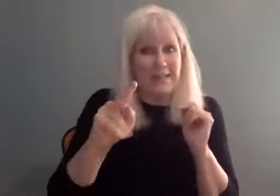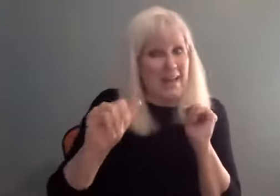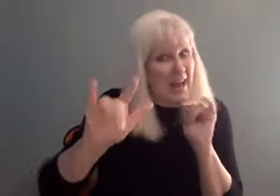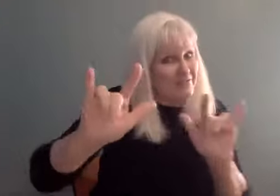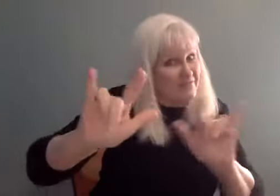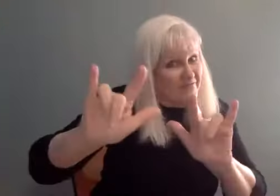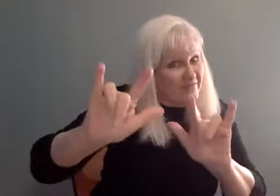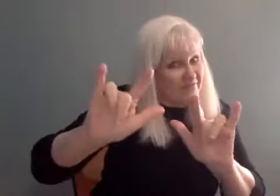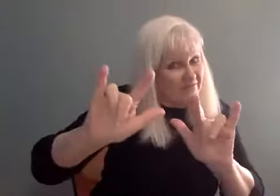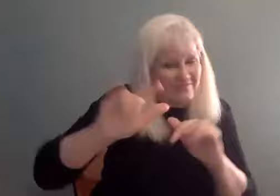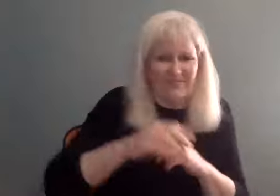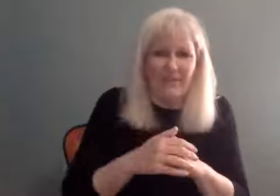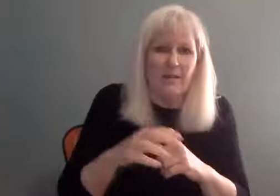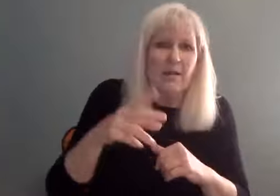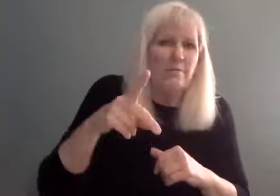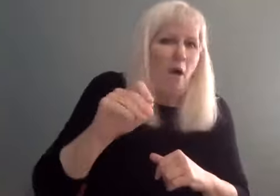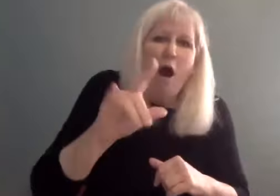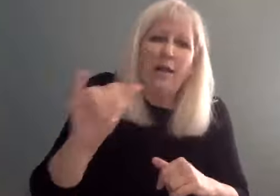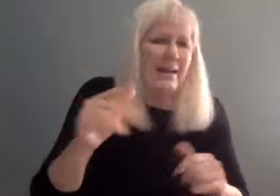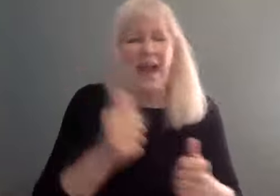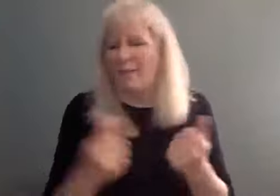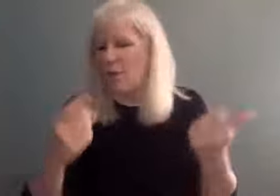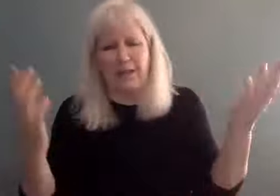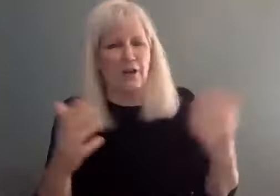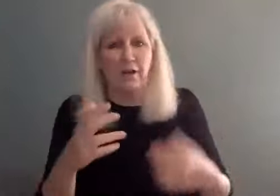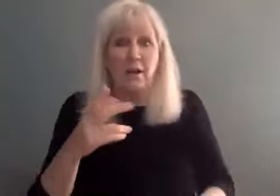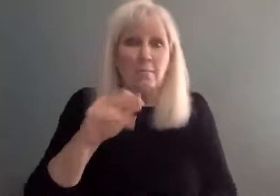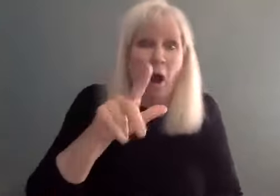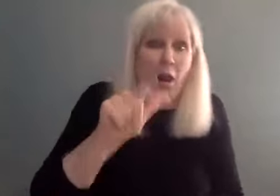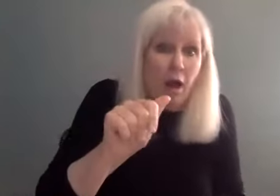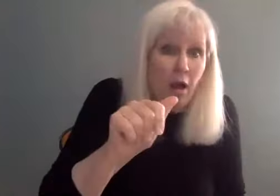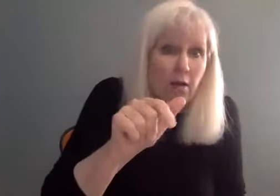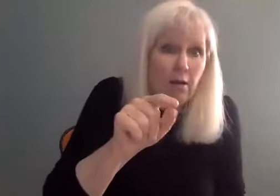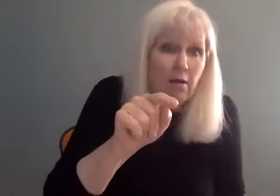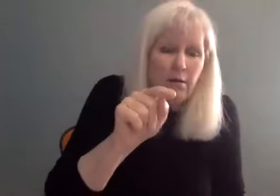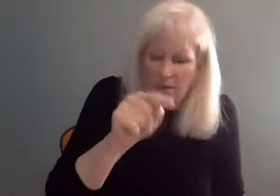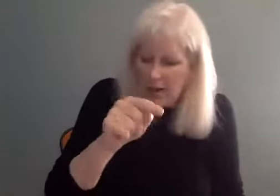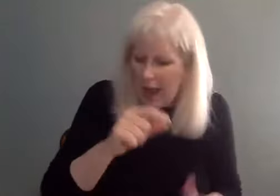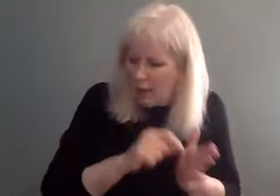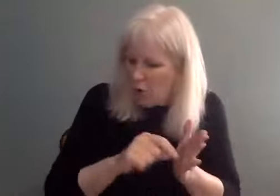Gosh, Polly, everybody that's here. And Paula, I just made, what did I make? I made a note about you. I